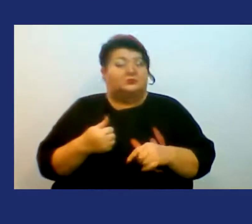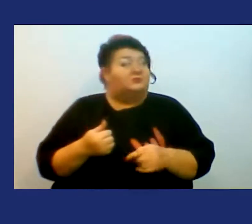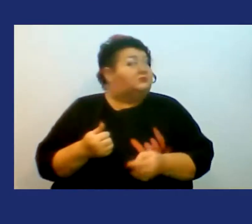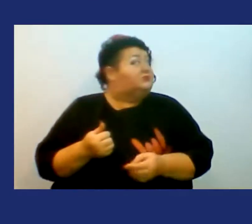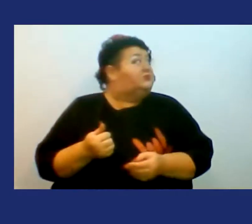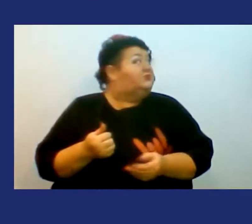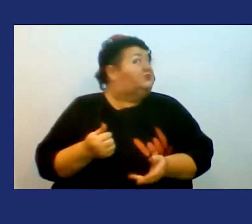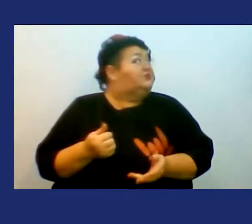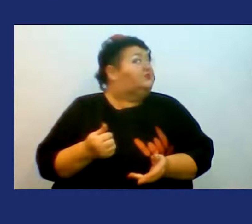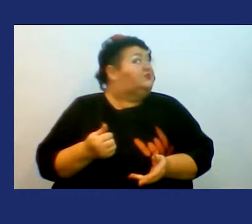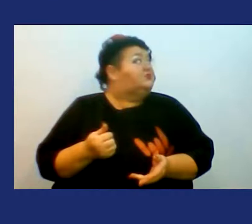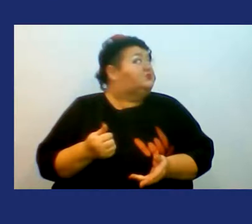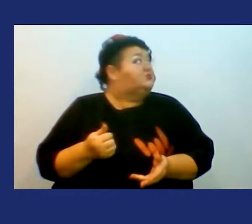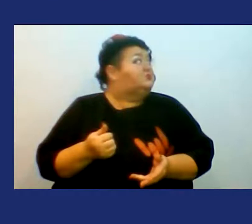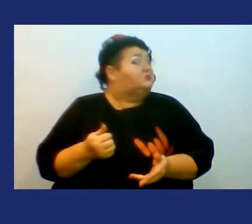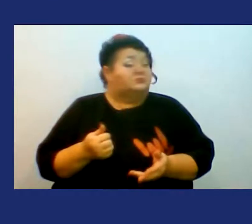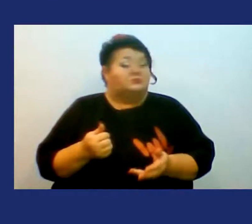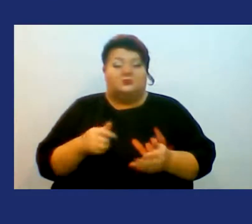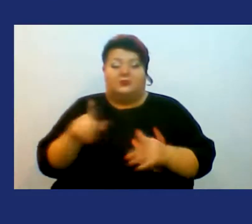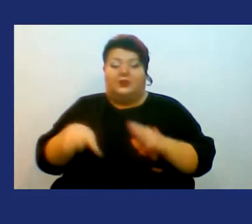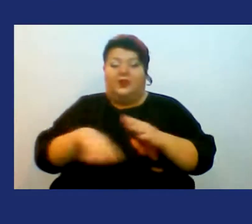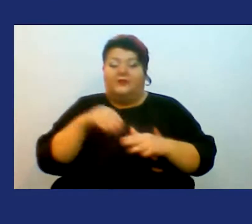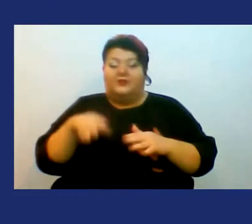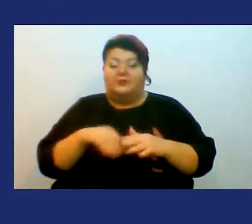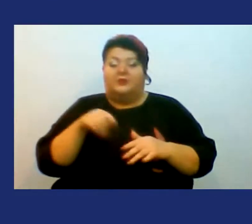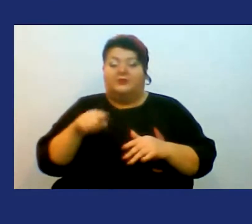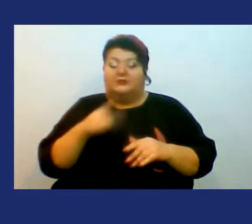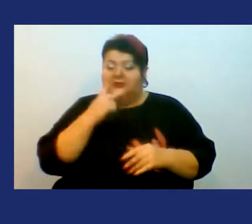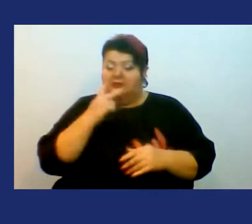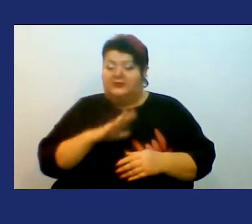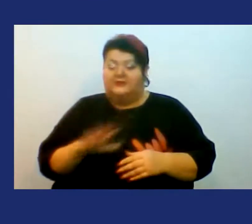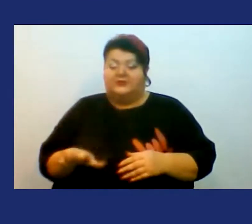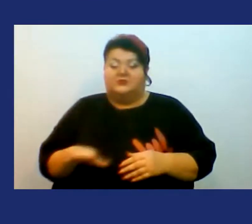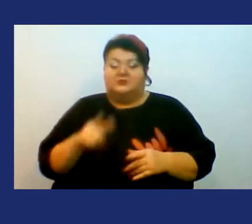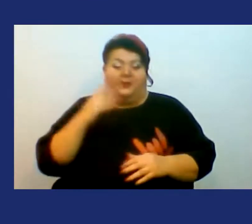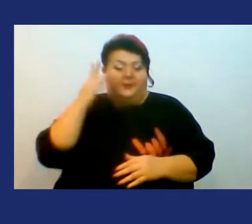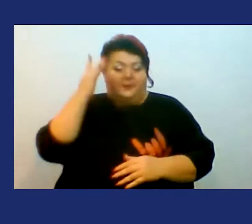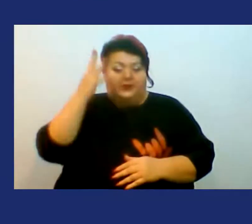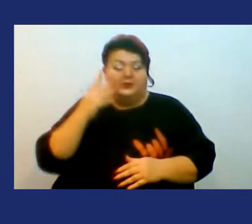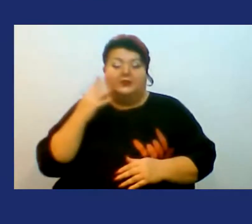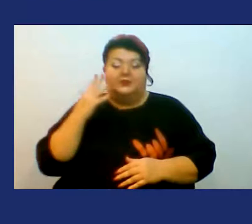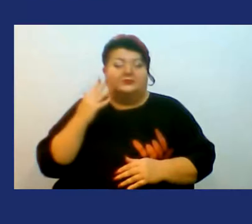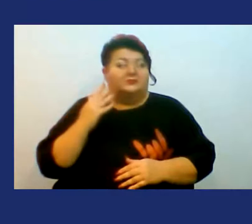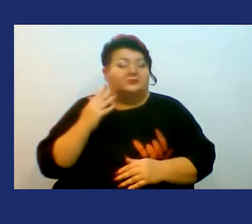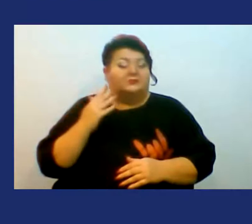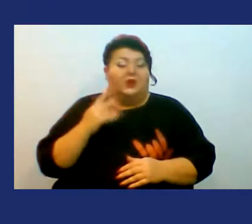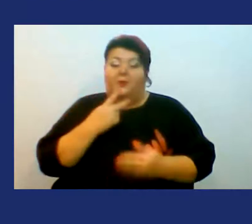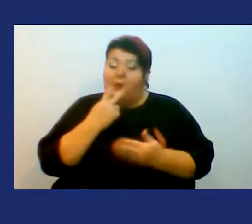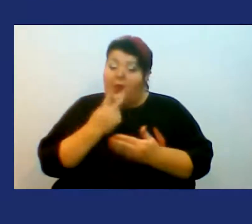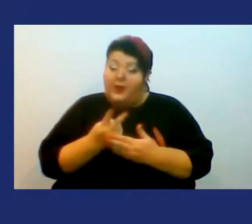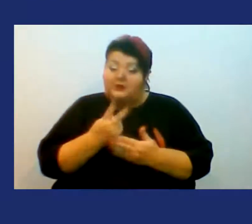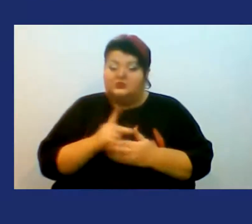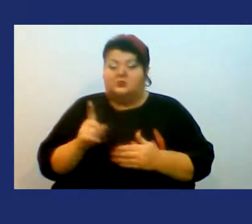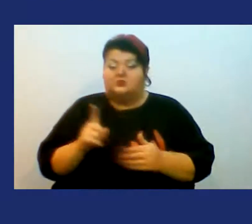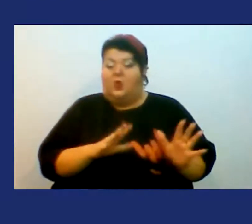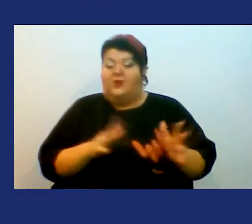And everyone has anxiety over who's going to win Wisconsin, in addition to, of course, the nation. Wisconsinites are coming